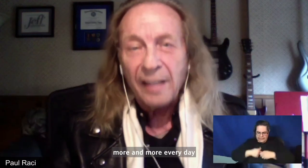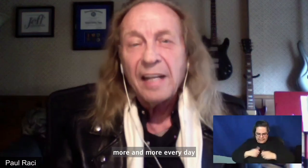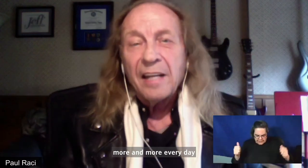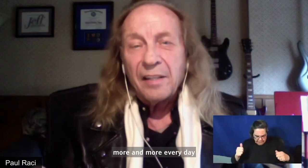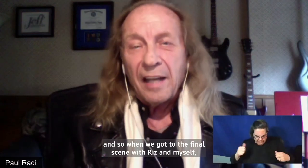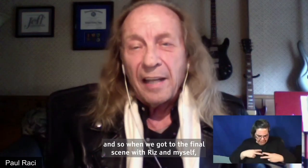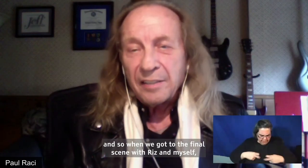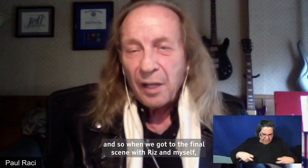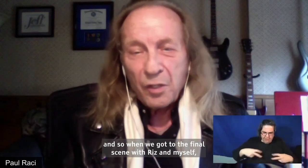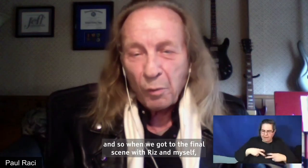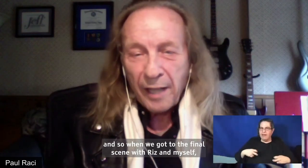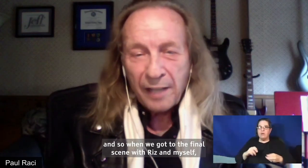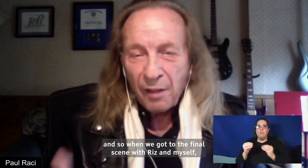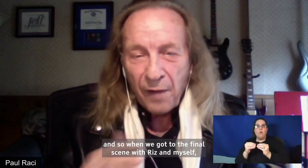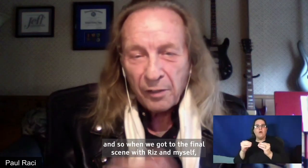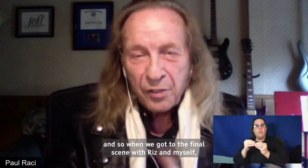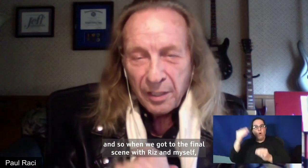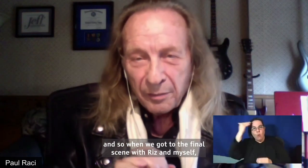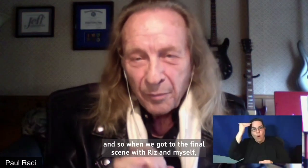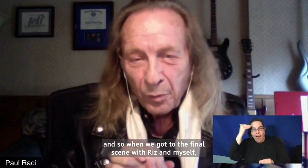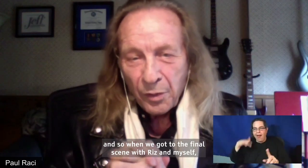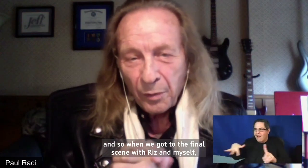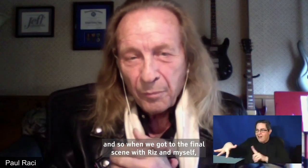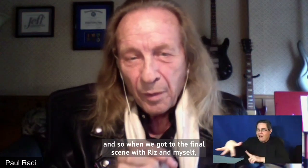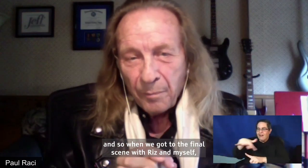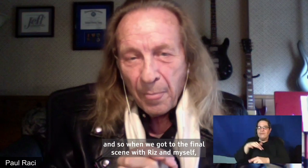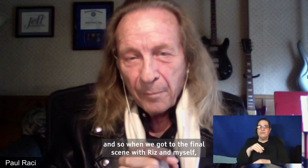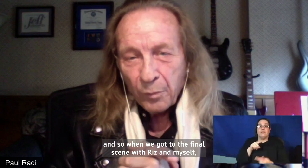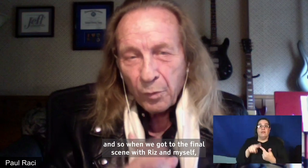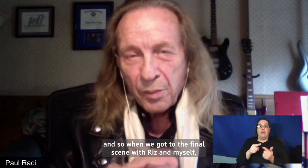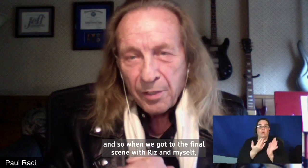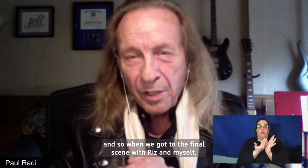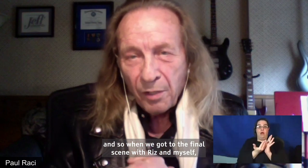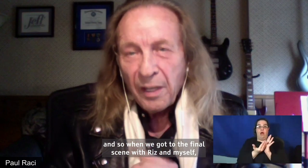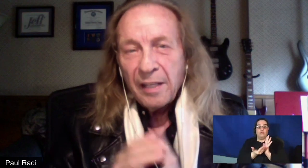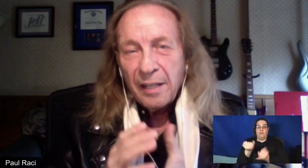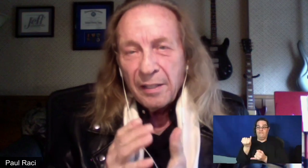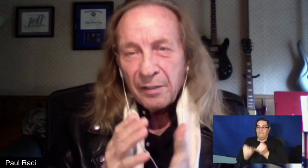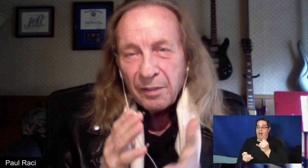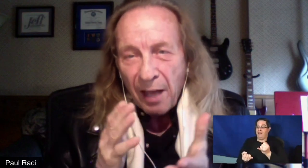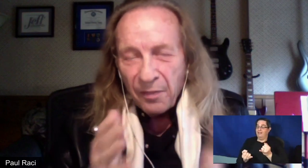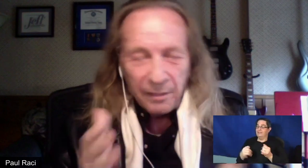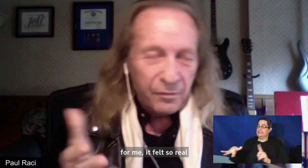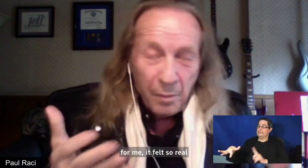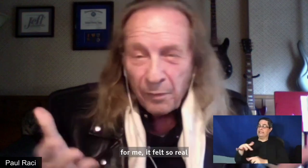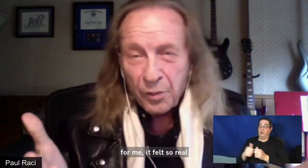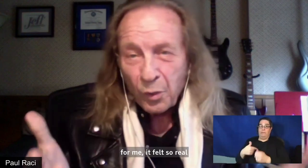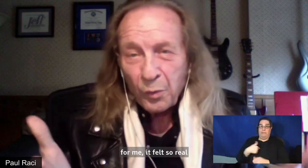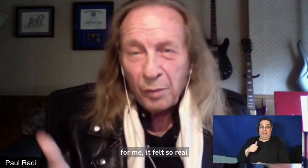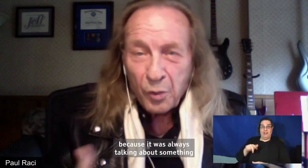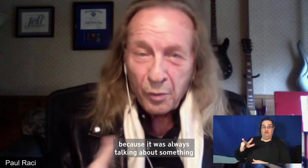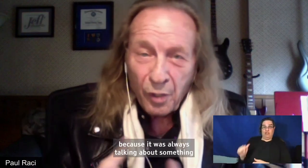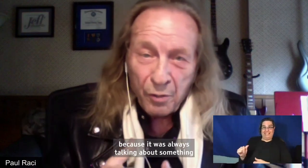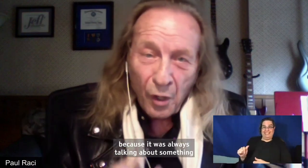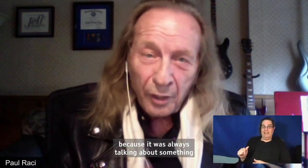day. So when we got to that final scene with Riz and myself, for me, it felt so